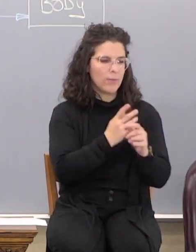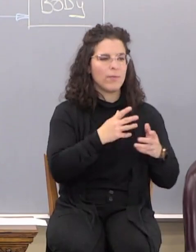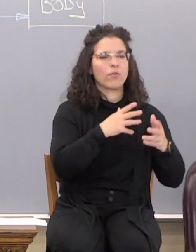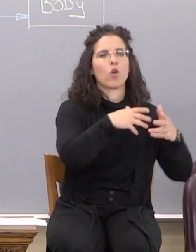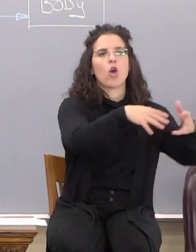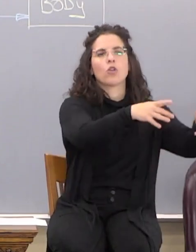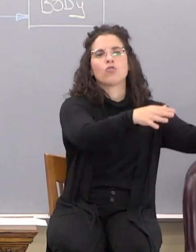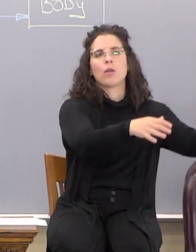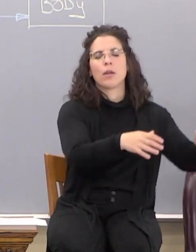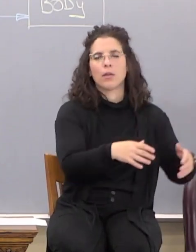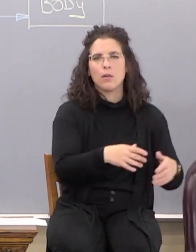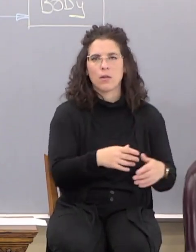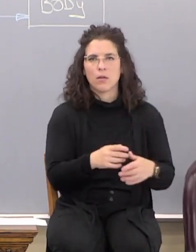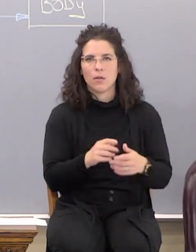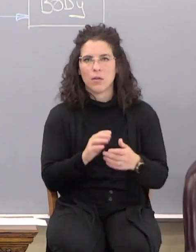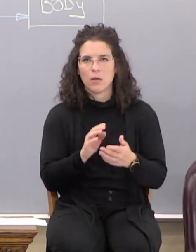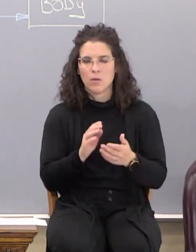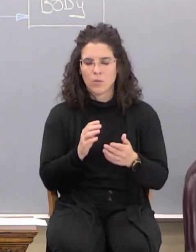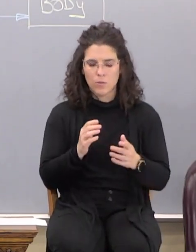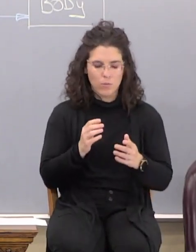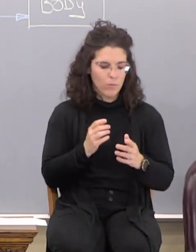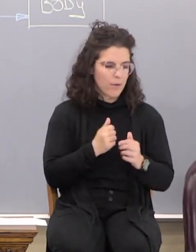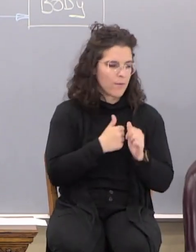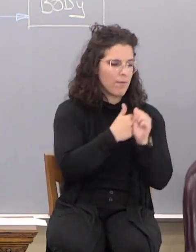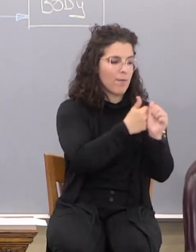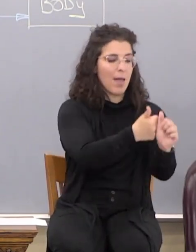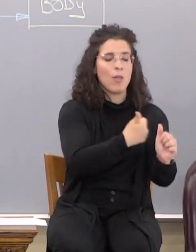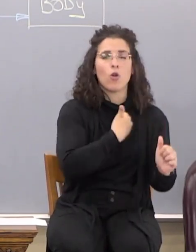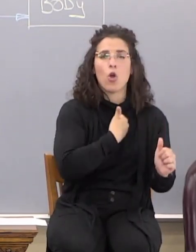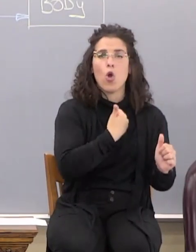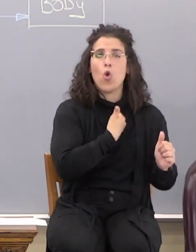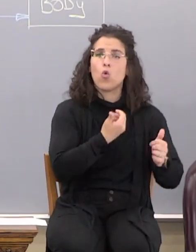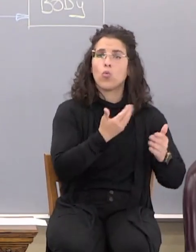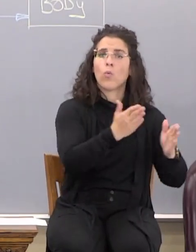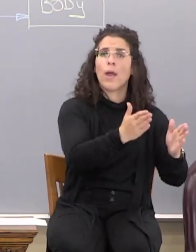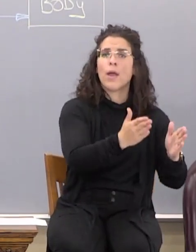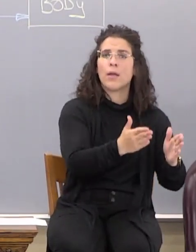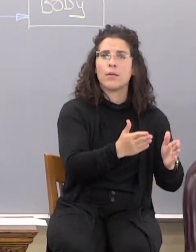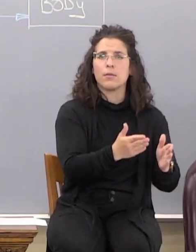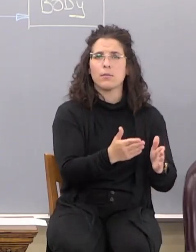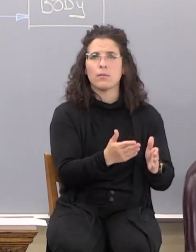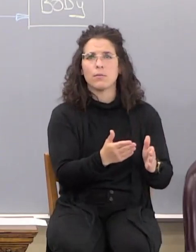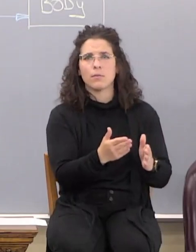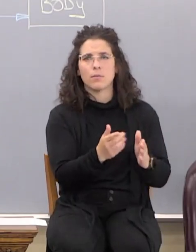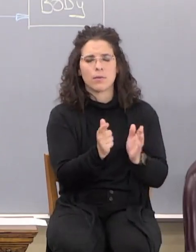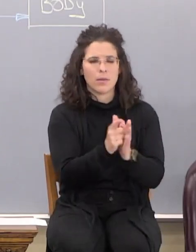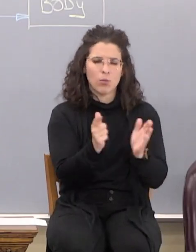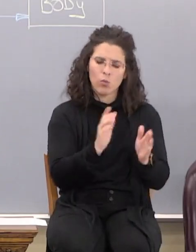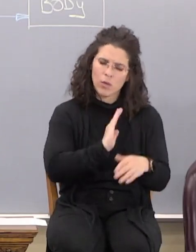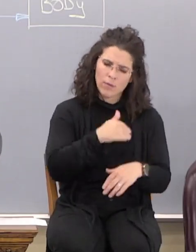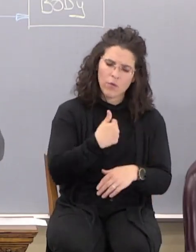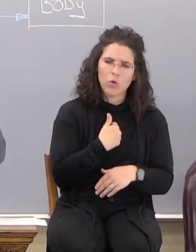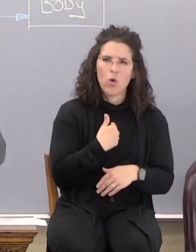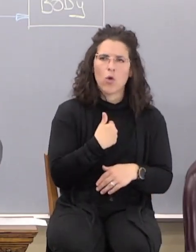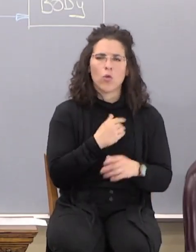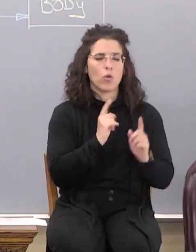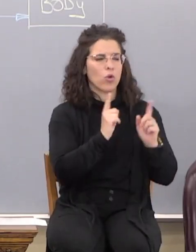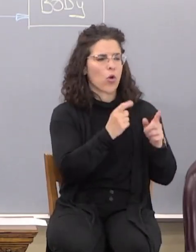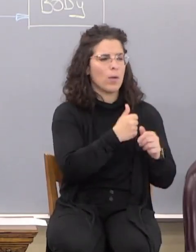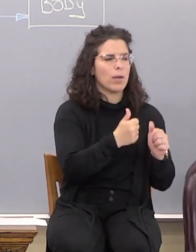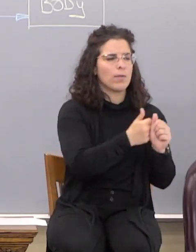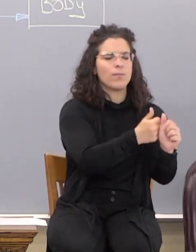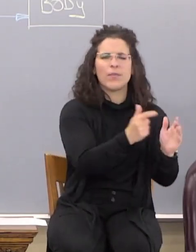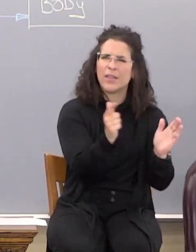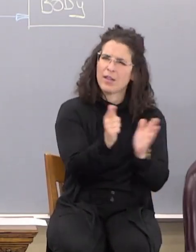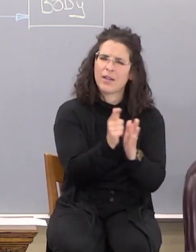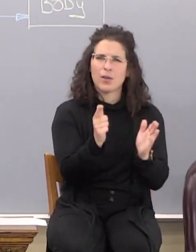that, we've turned into our own way, and the Lord's laid on him the iniquity of Saul. The going astray and the